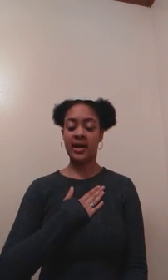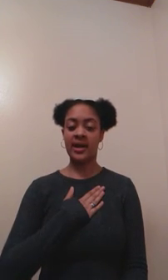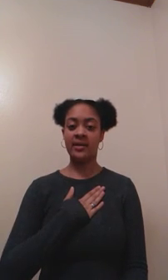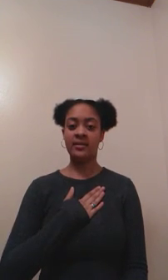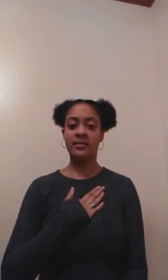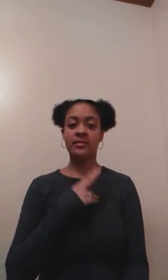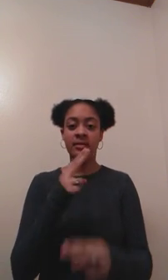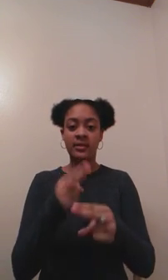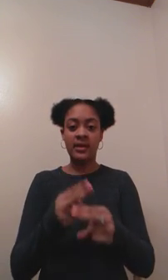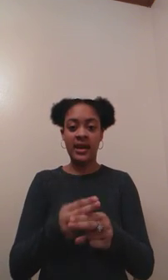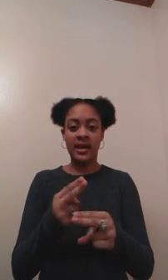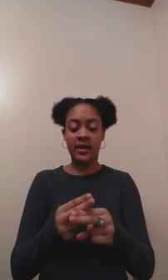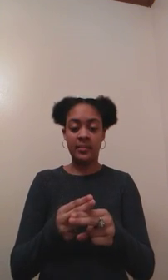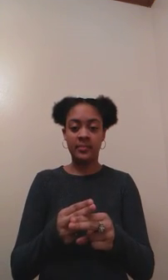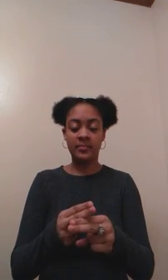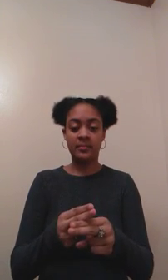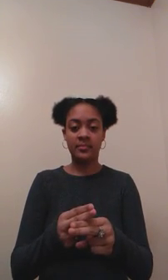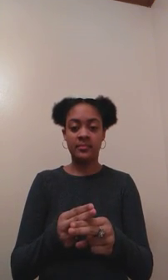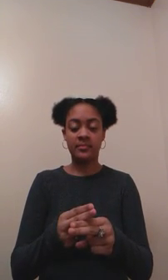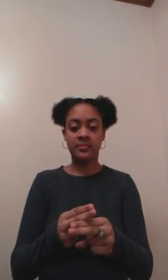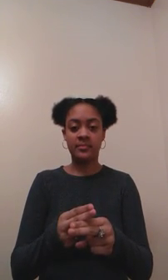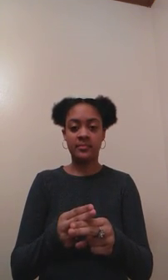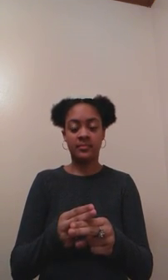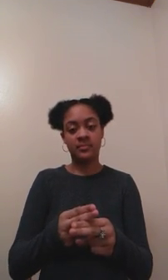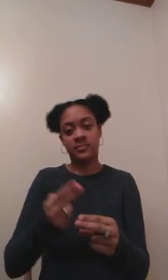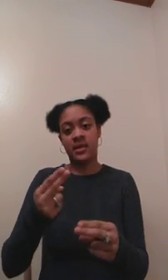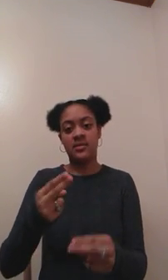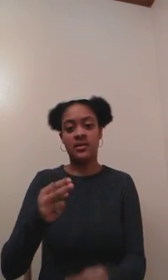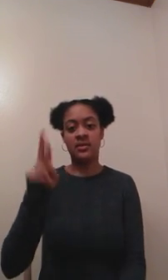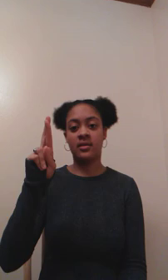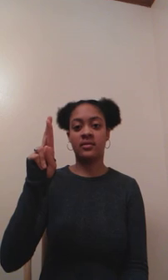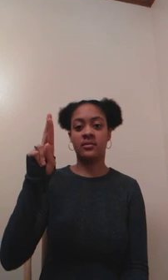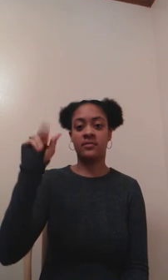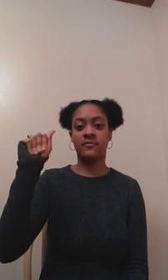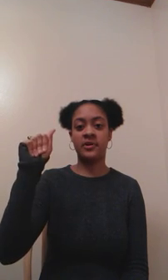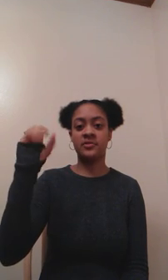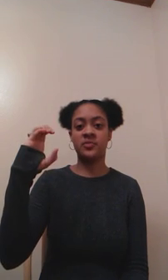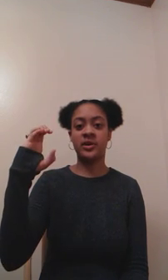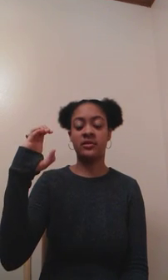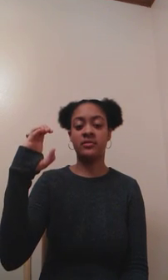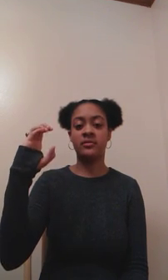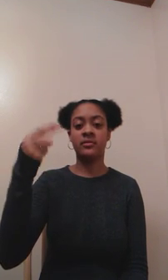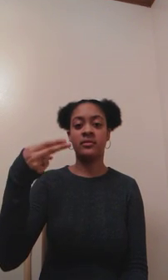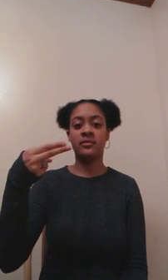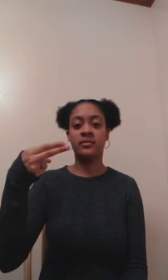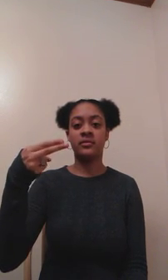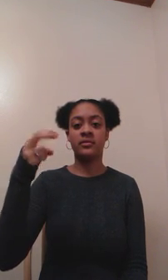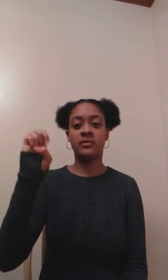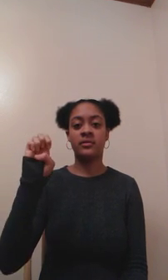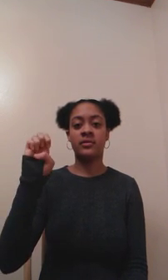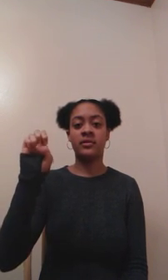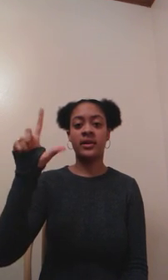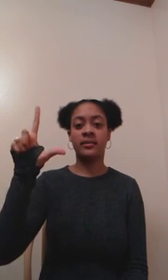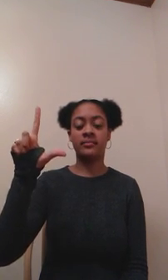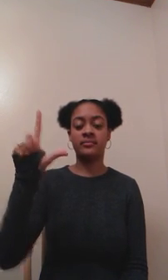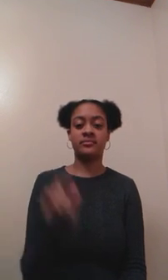My name, and then you finger spell your name.